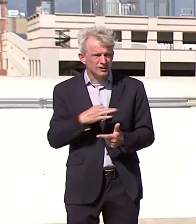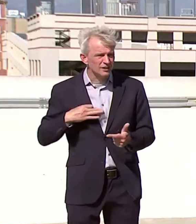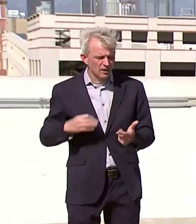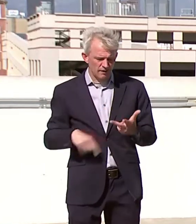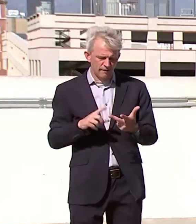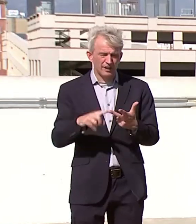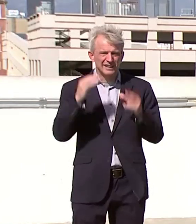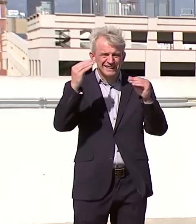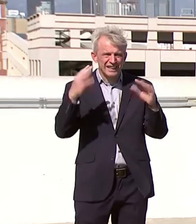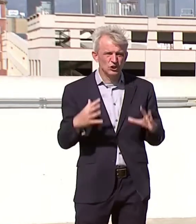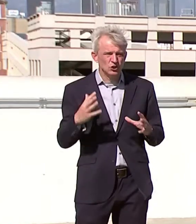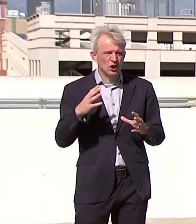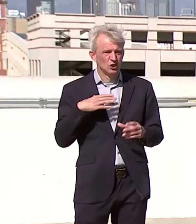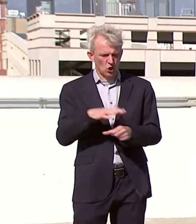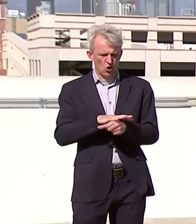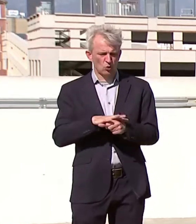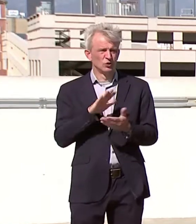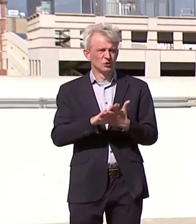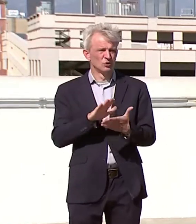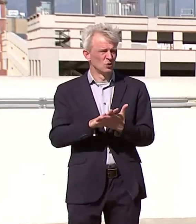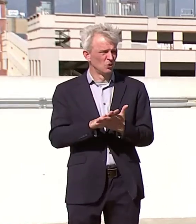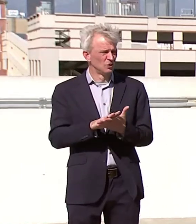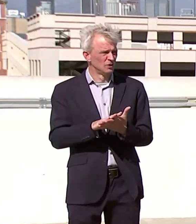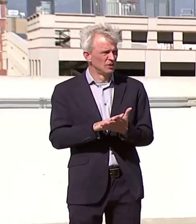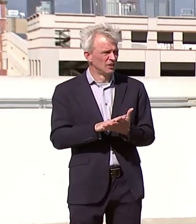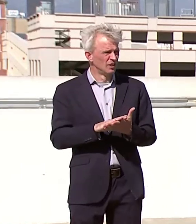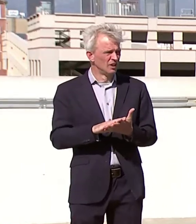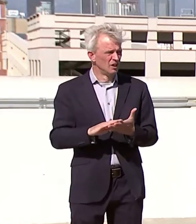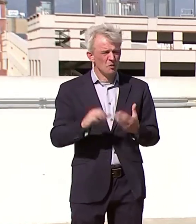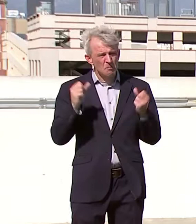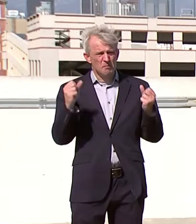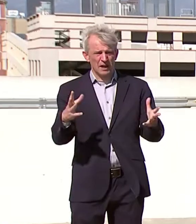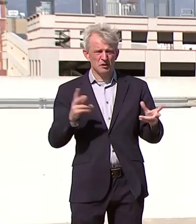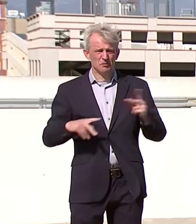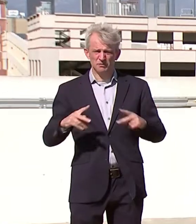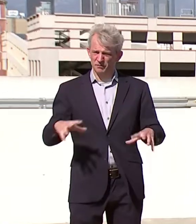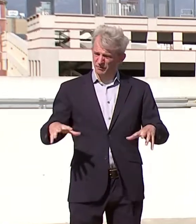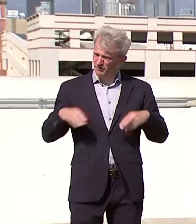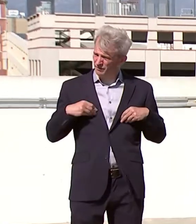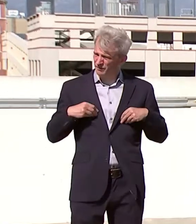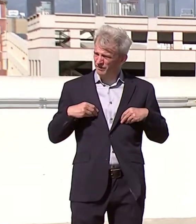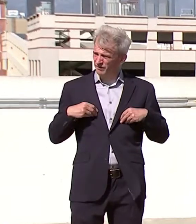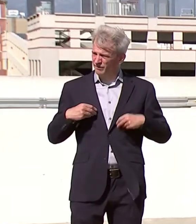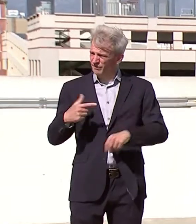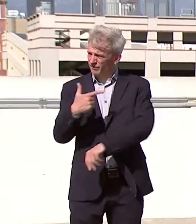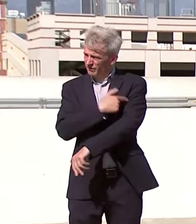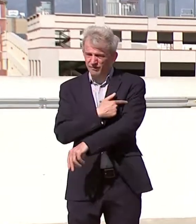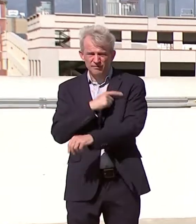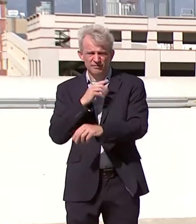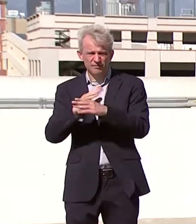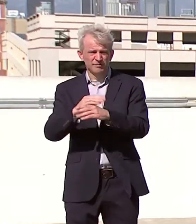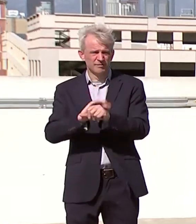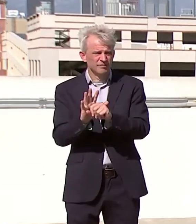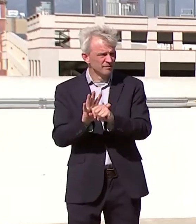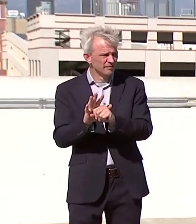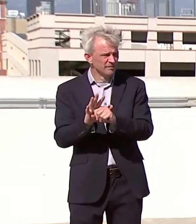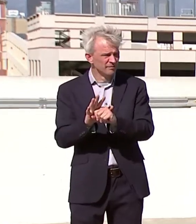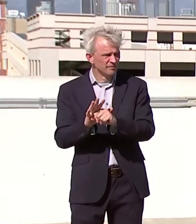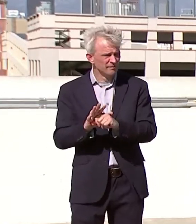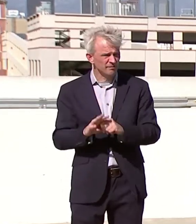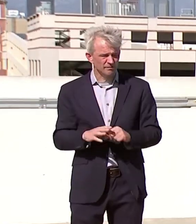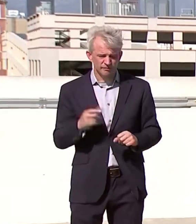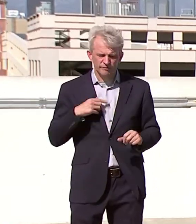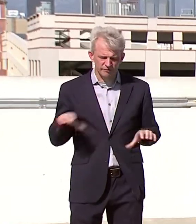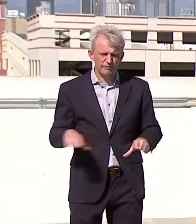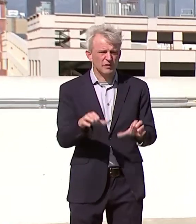local schools. These allies and hundreds of others have taken up our offer to receive their vaccines, and these actions are going to make our